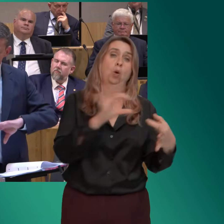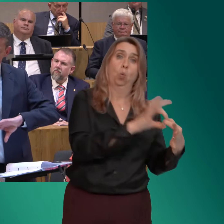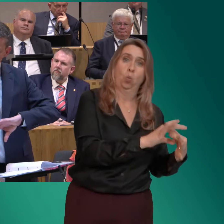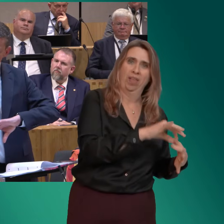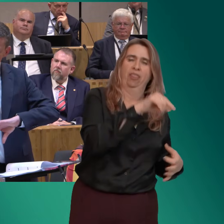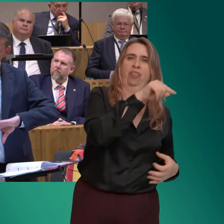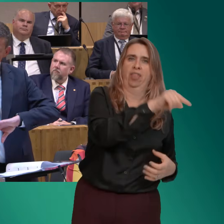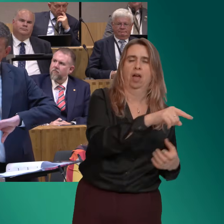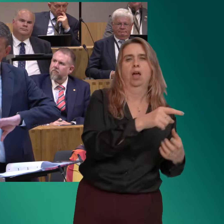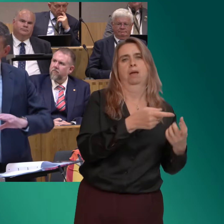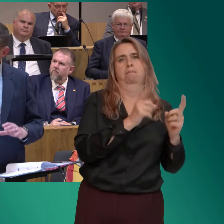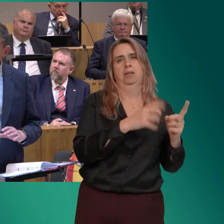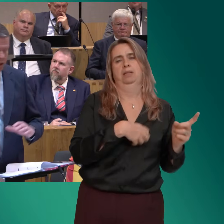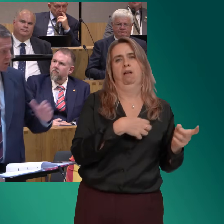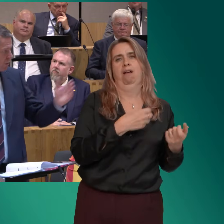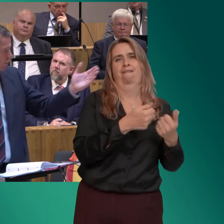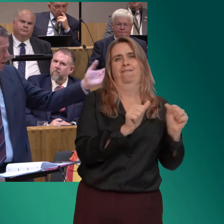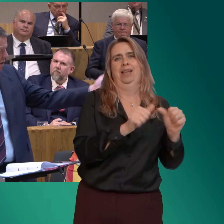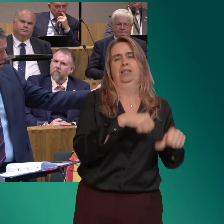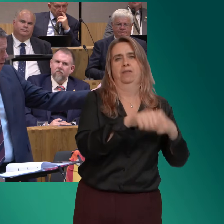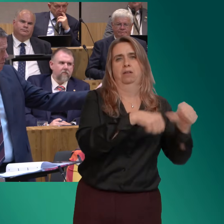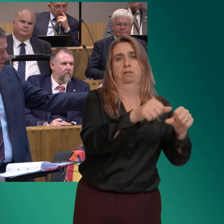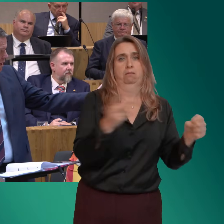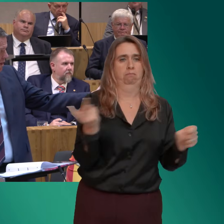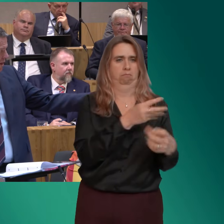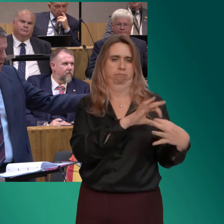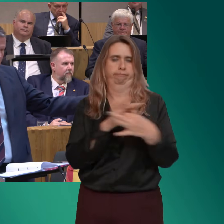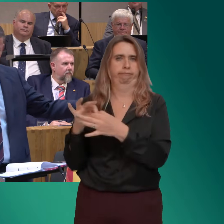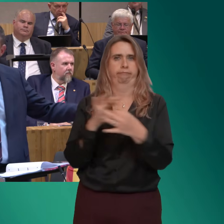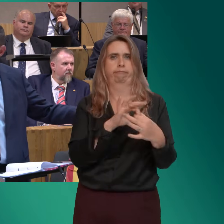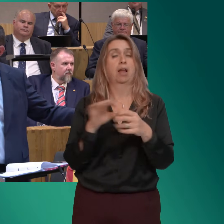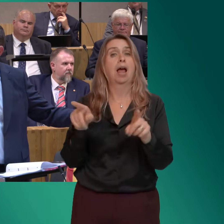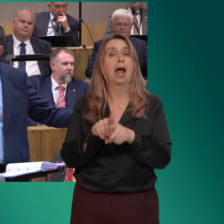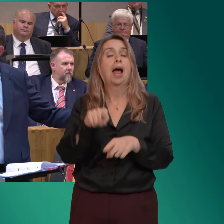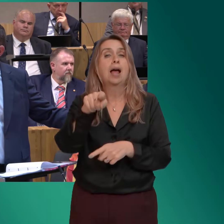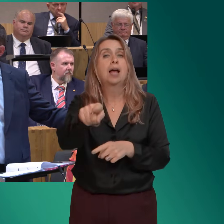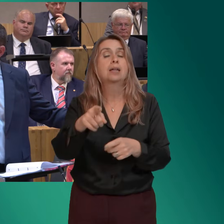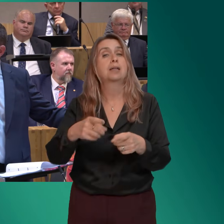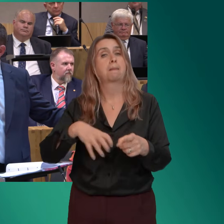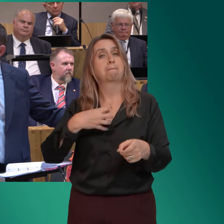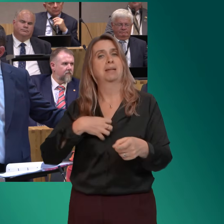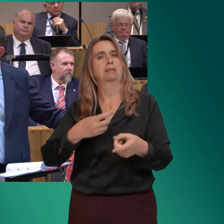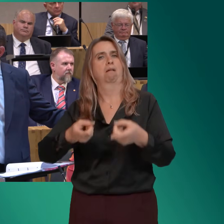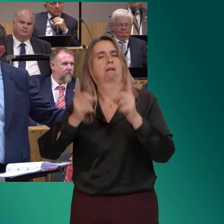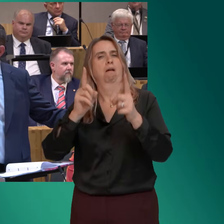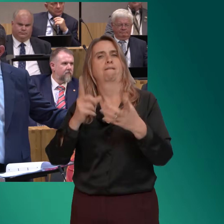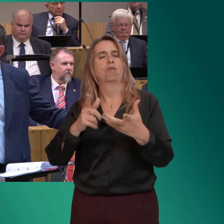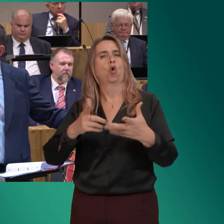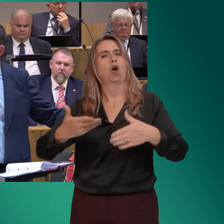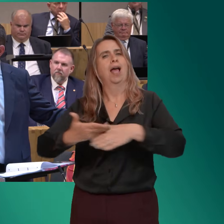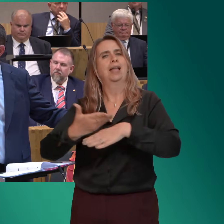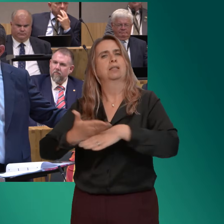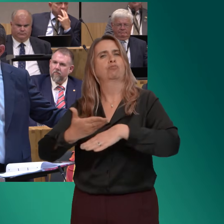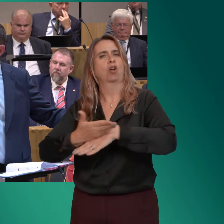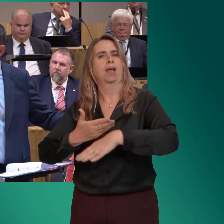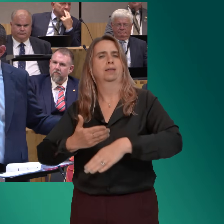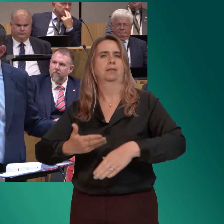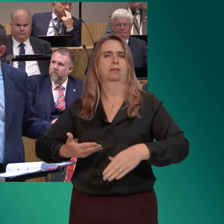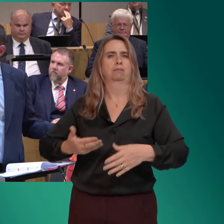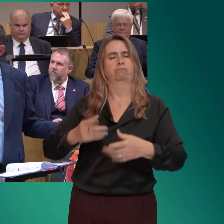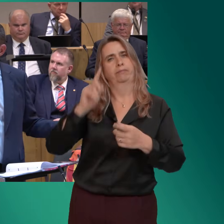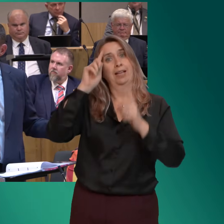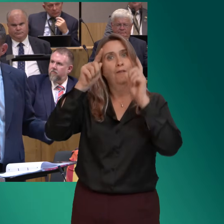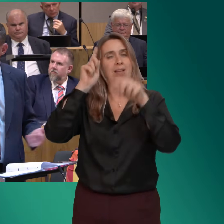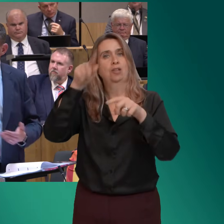that dovetails in with the work of the Cabinet Minister for Enterprise, for